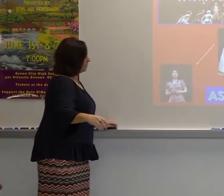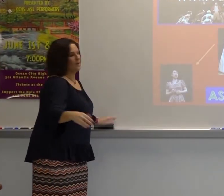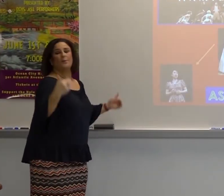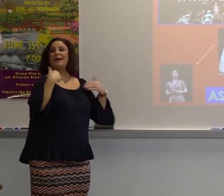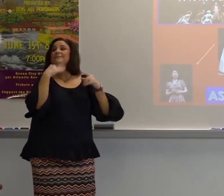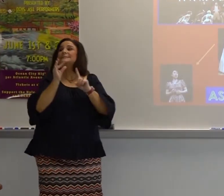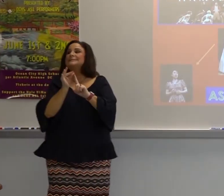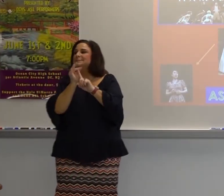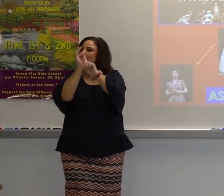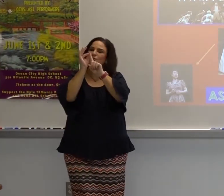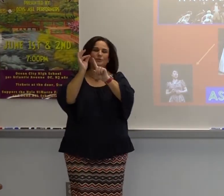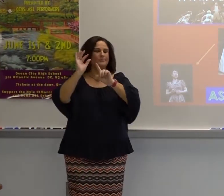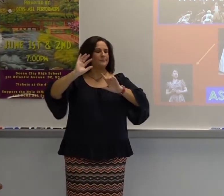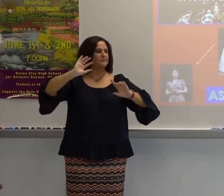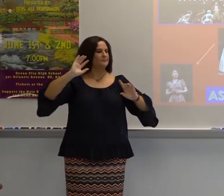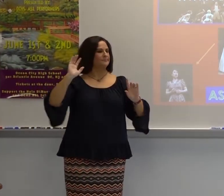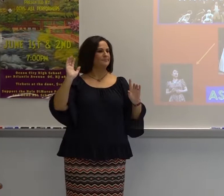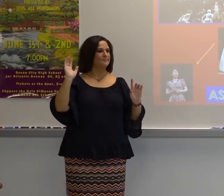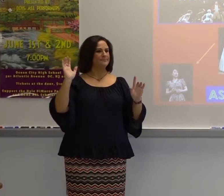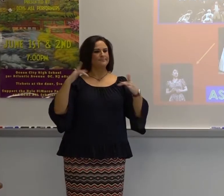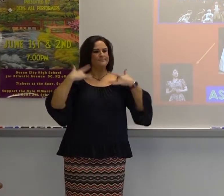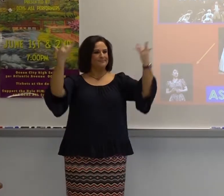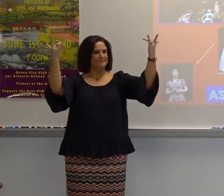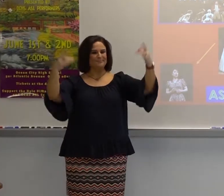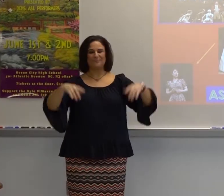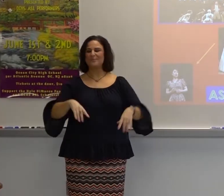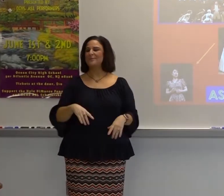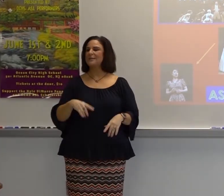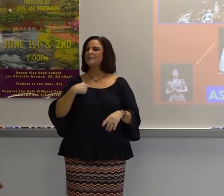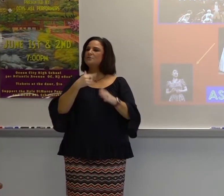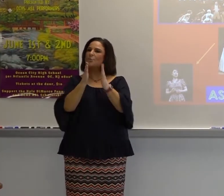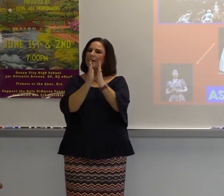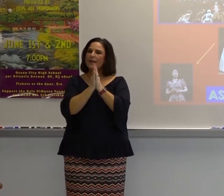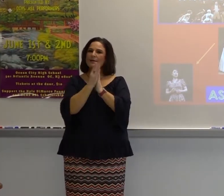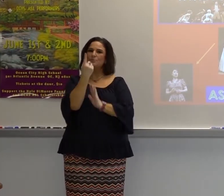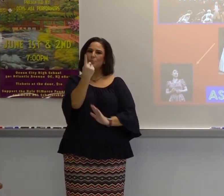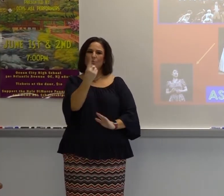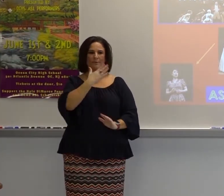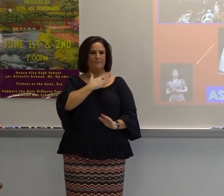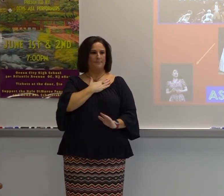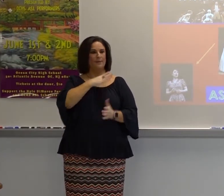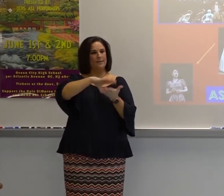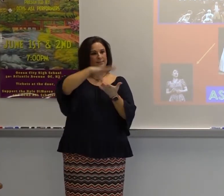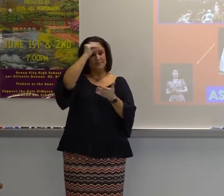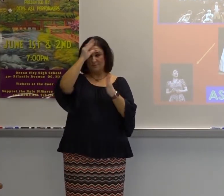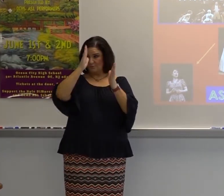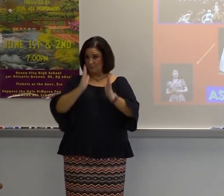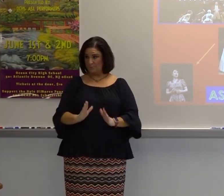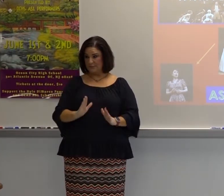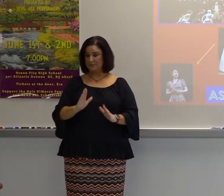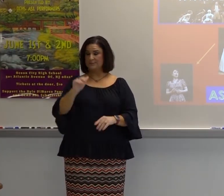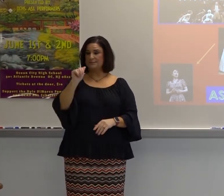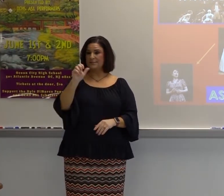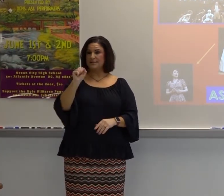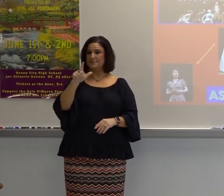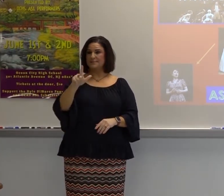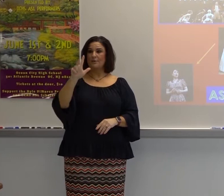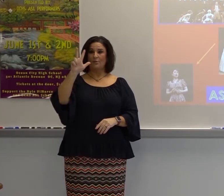that. Okay, so we have a special treat for today. I asked one of my